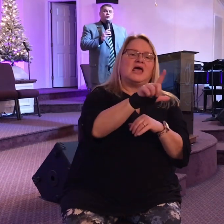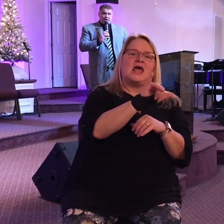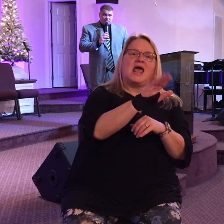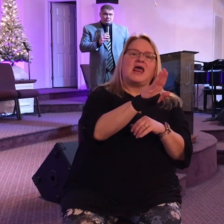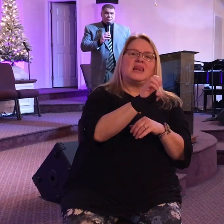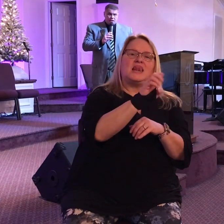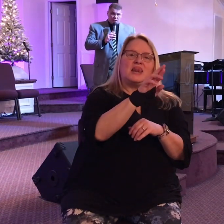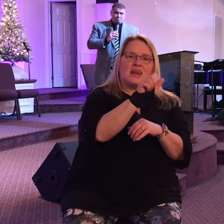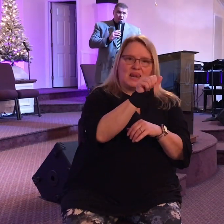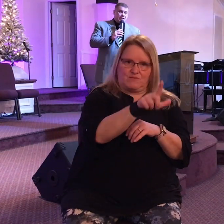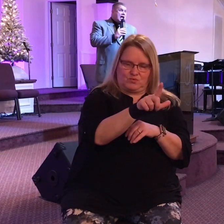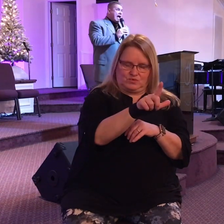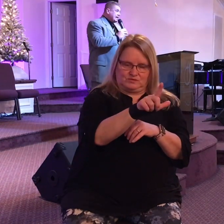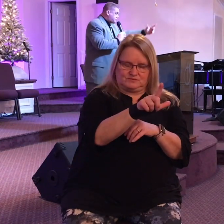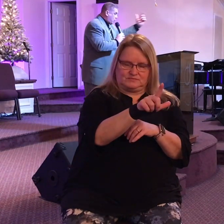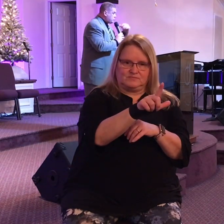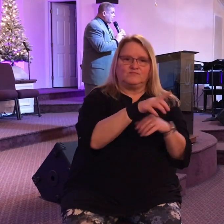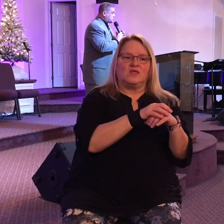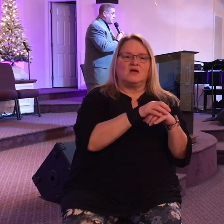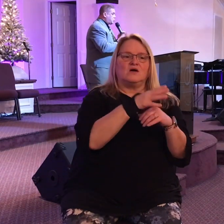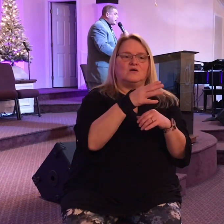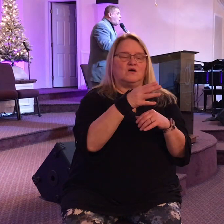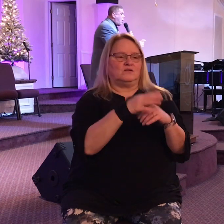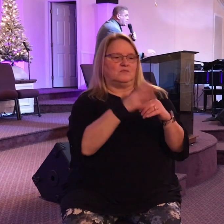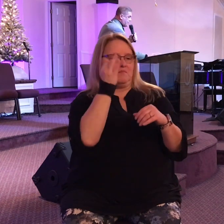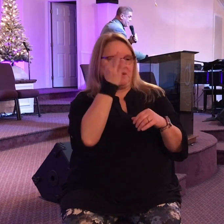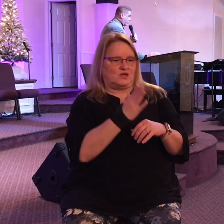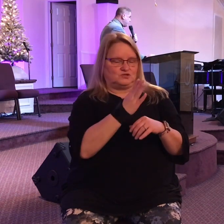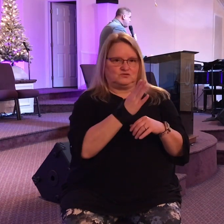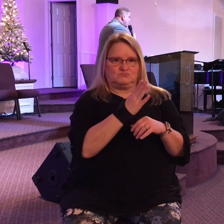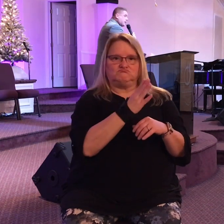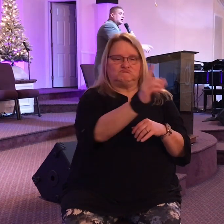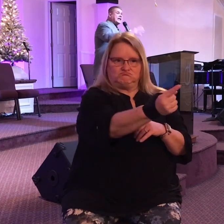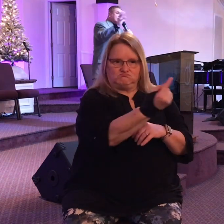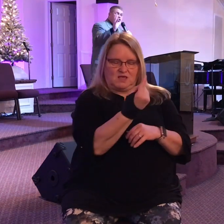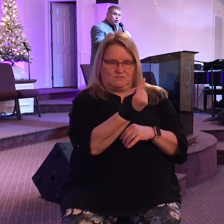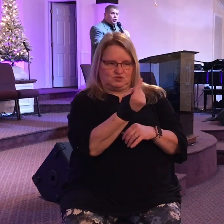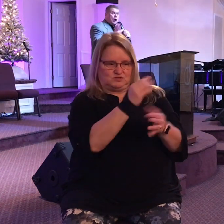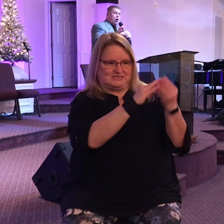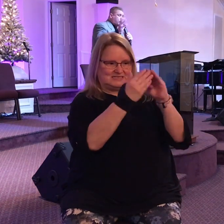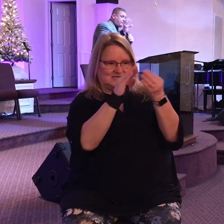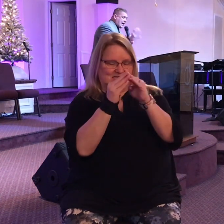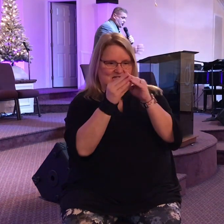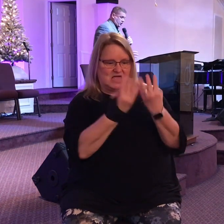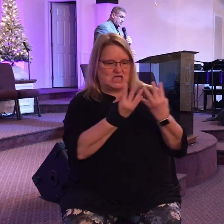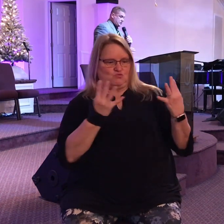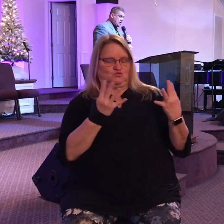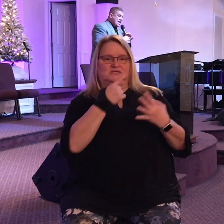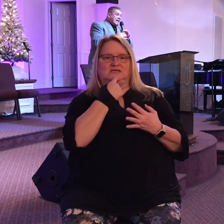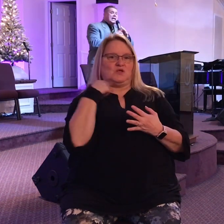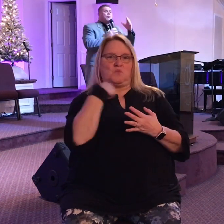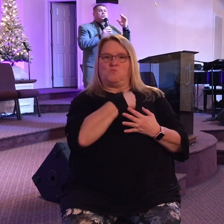in protest of Billy Graham coming. And his protest was, we don't want him here because he is too